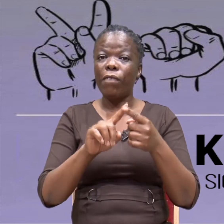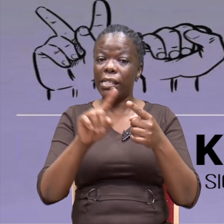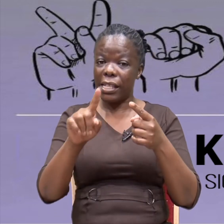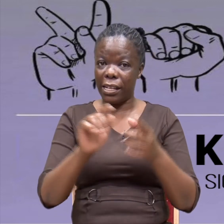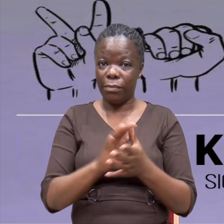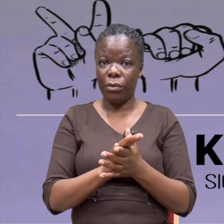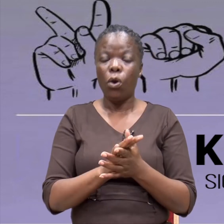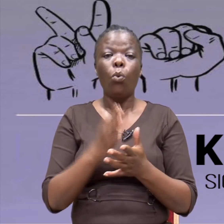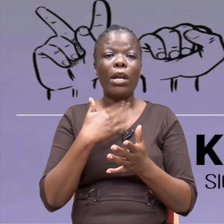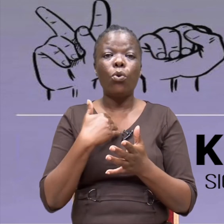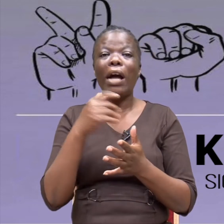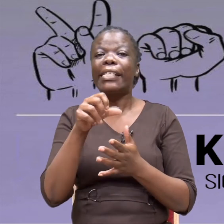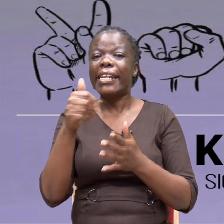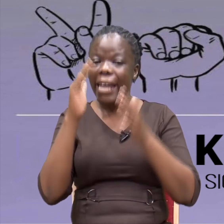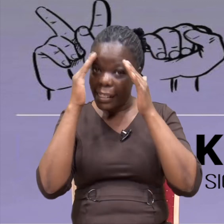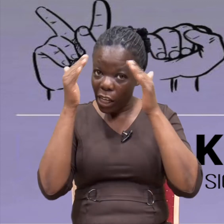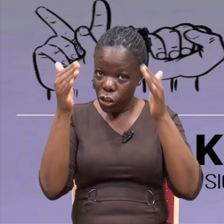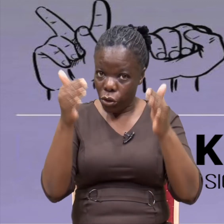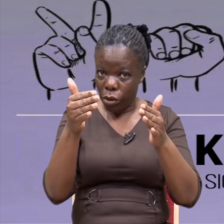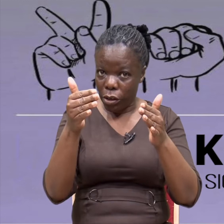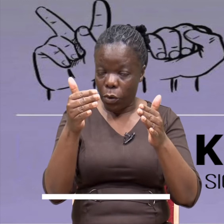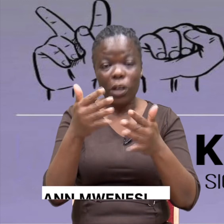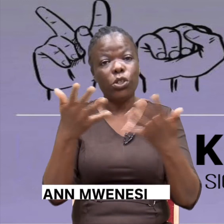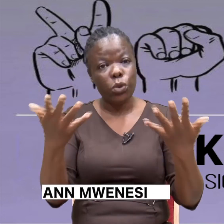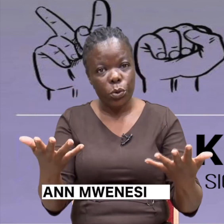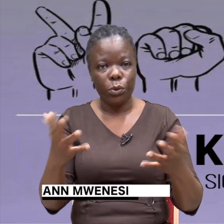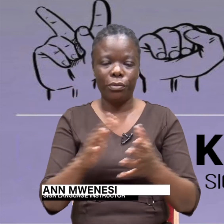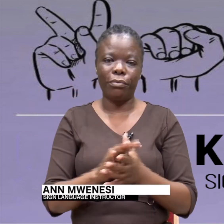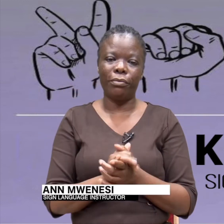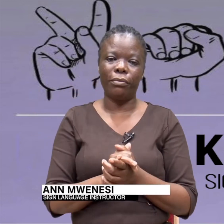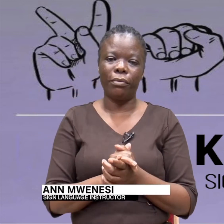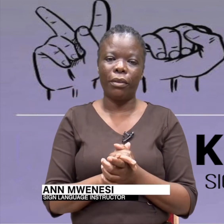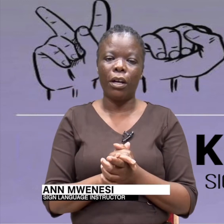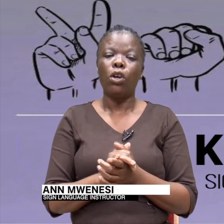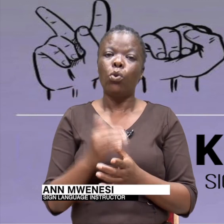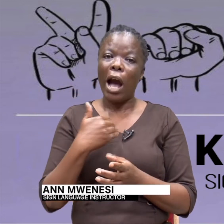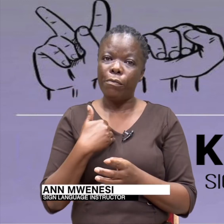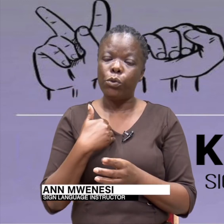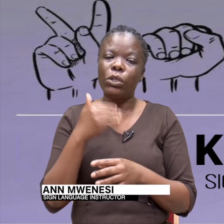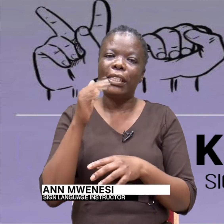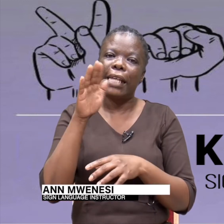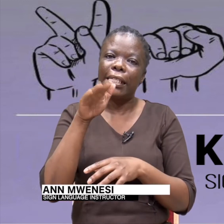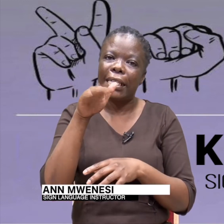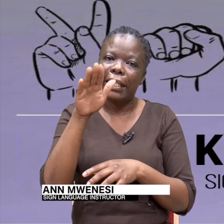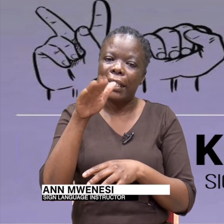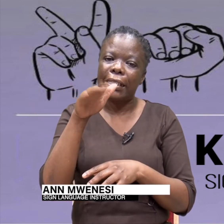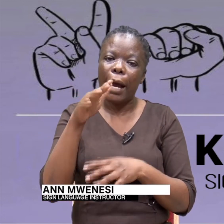thing, when you want any attention, what do? You have to gently tap